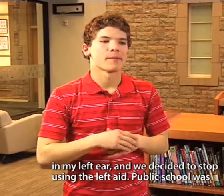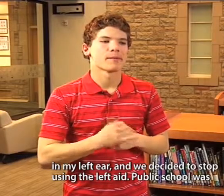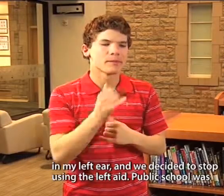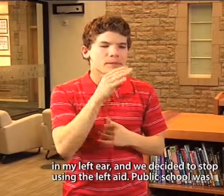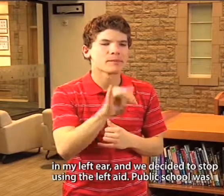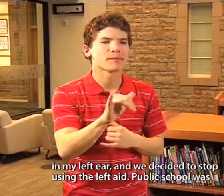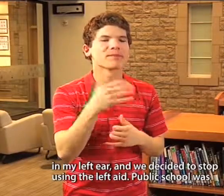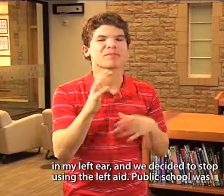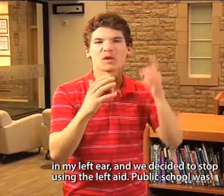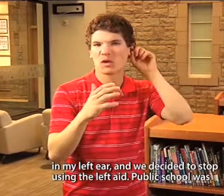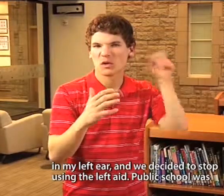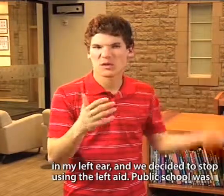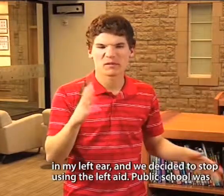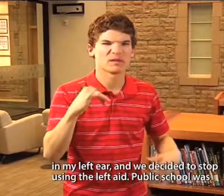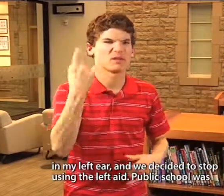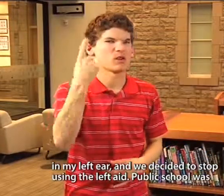and we decided to stop using the left aid.